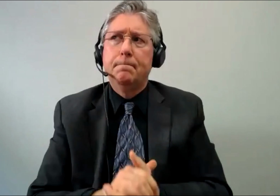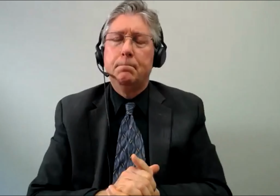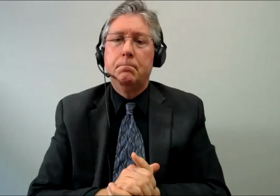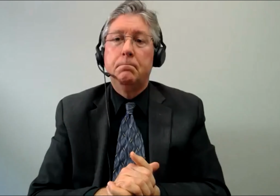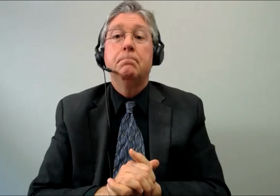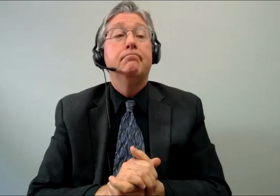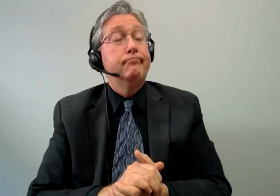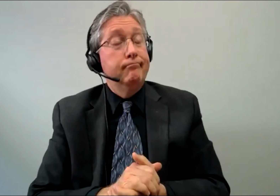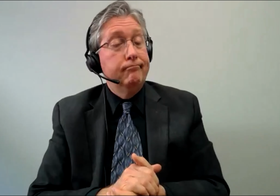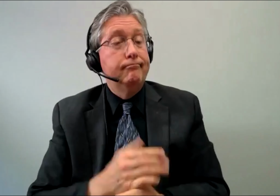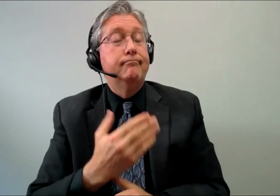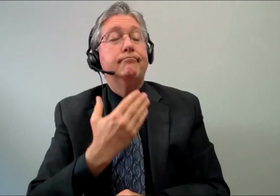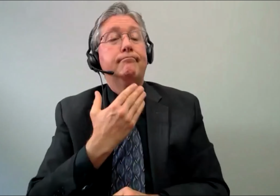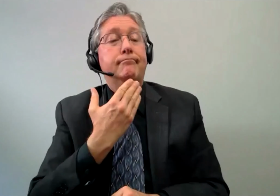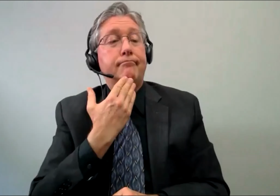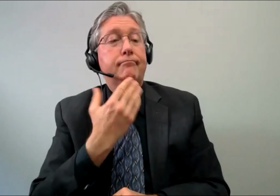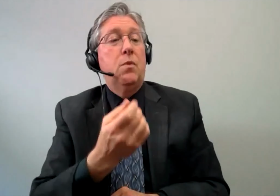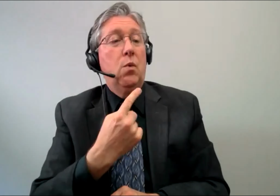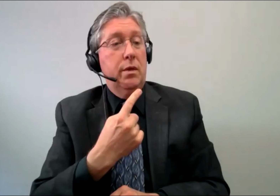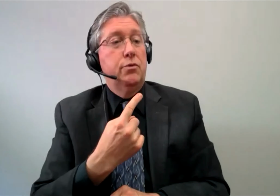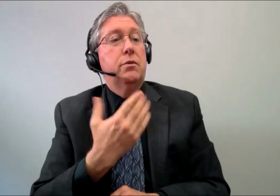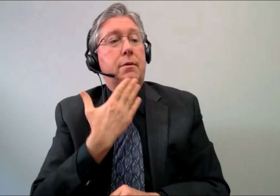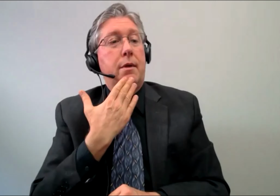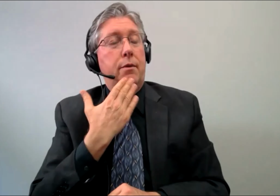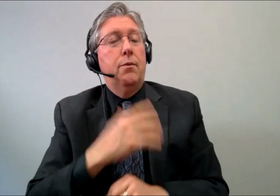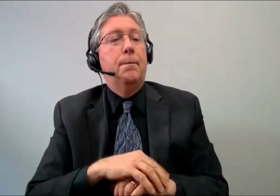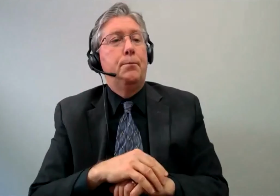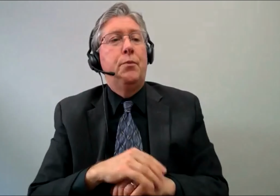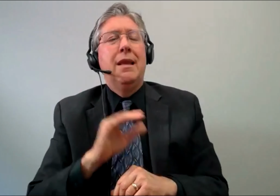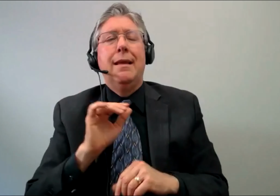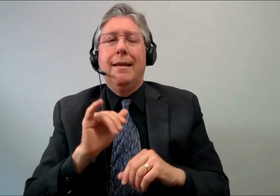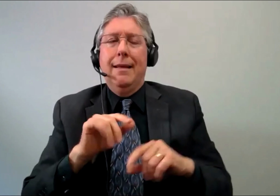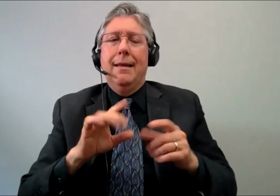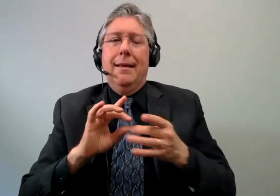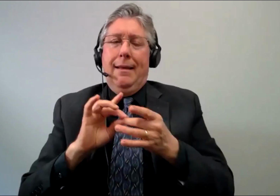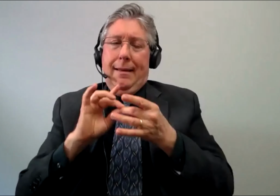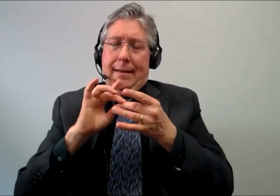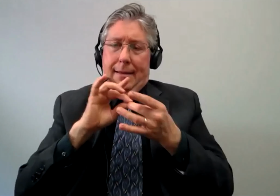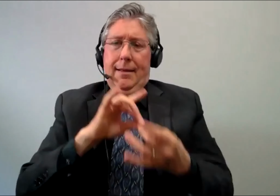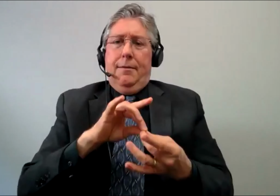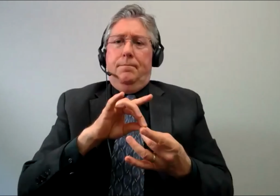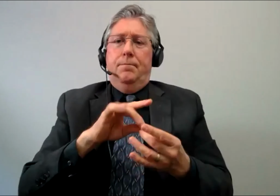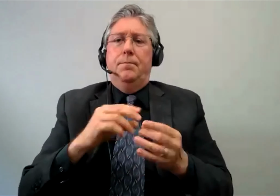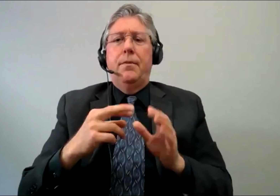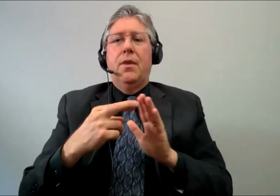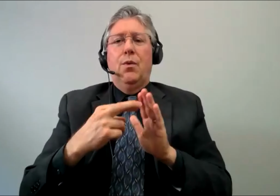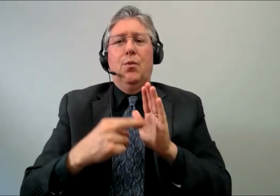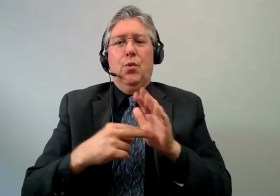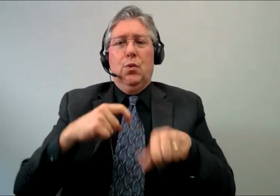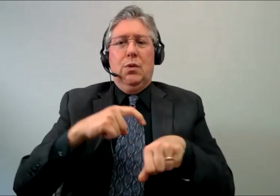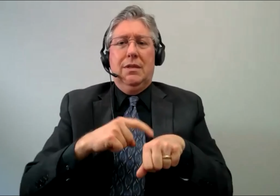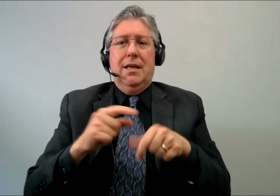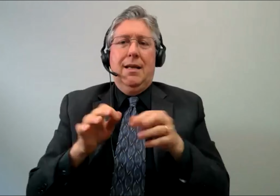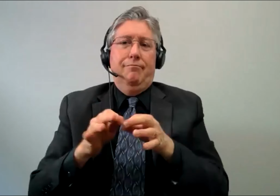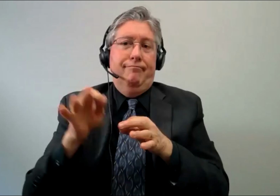So thank you for that question. This is largely related to that question about the rule timeline